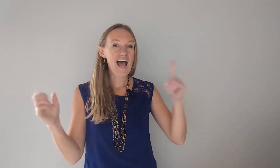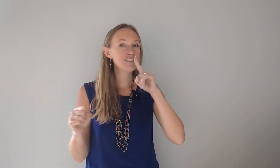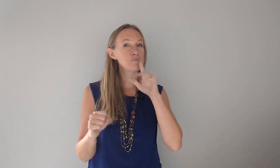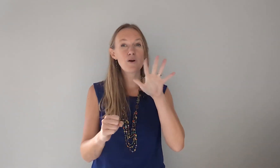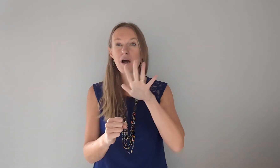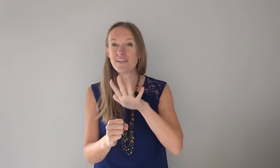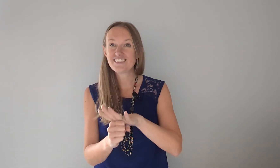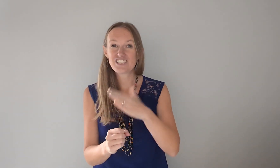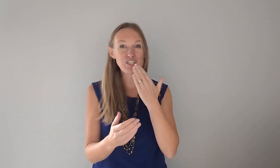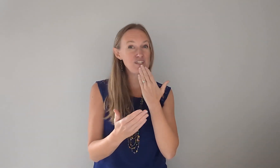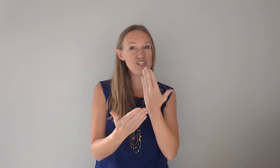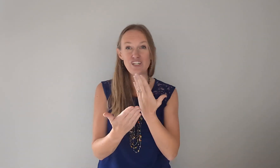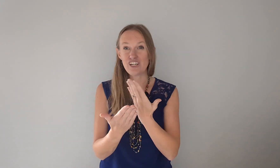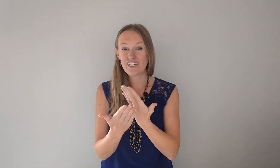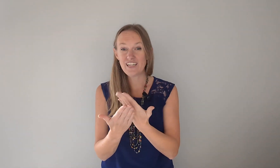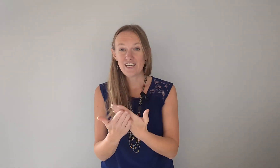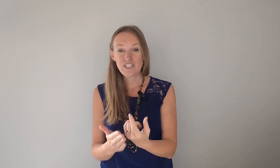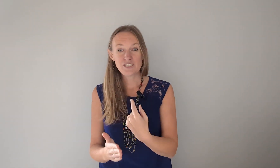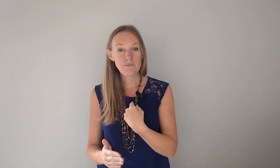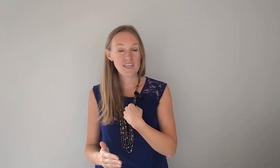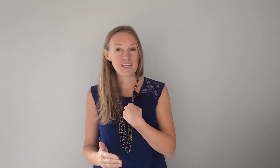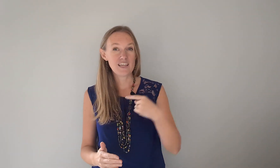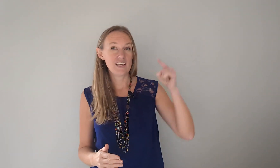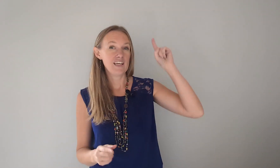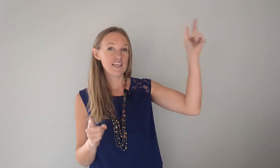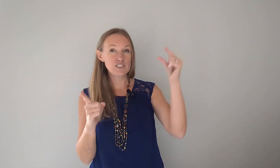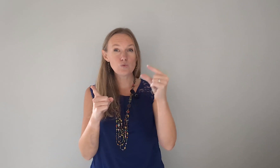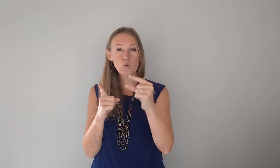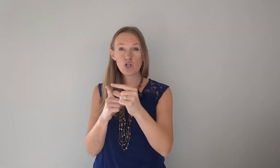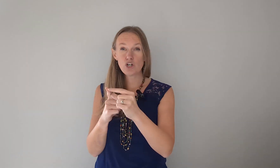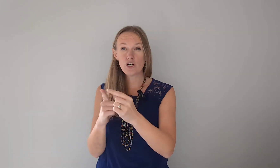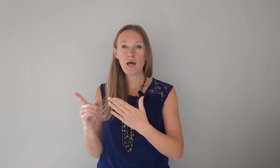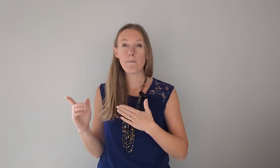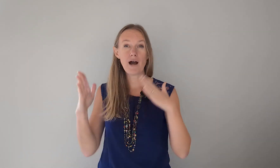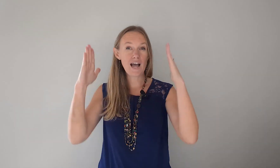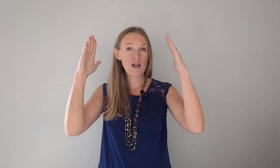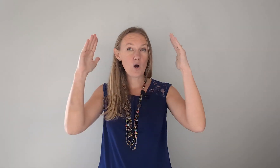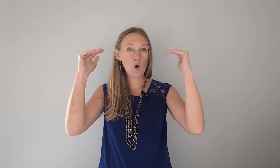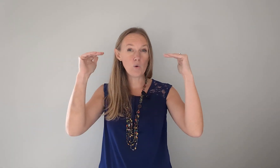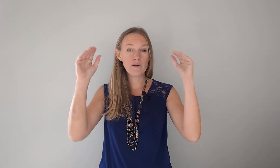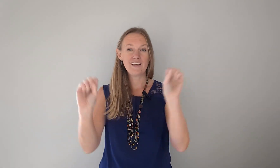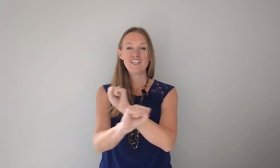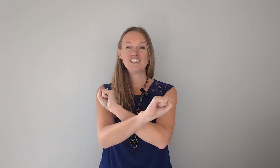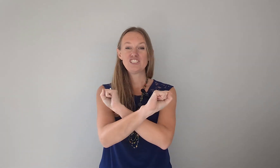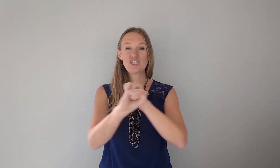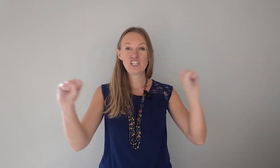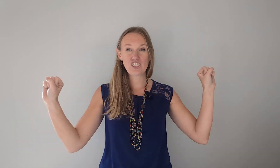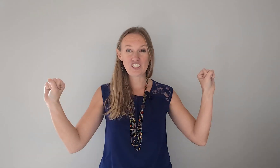has promised good to me. His word, my hope,